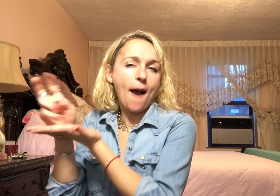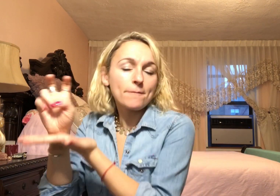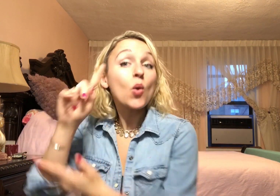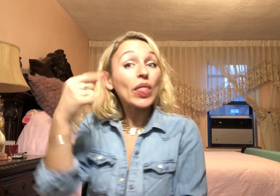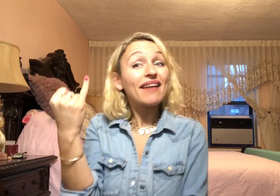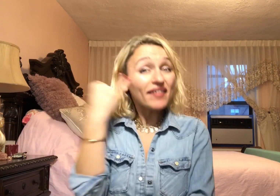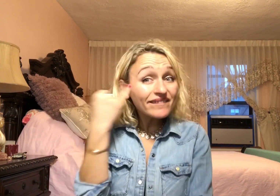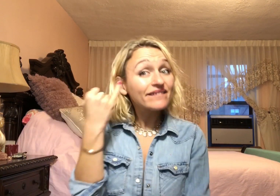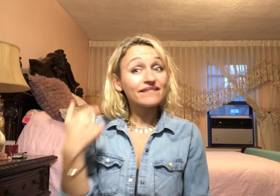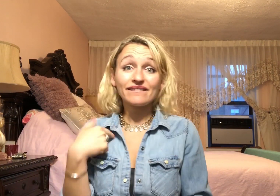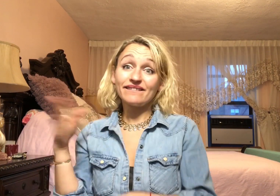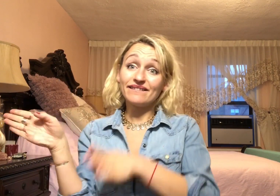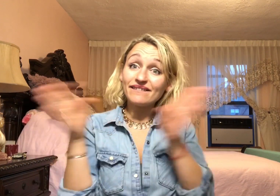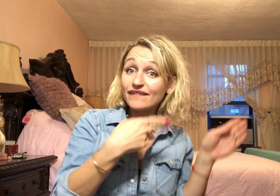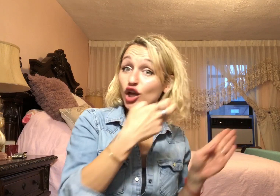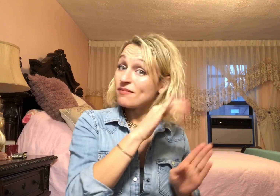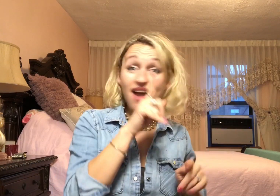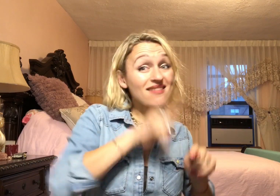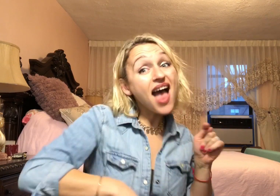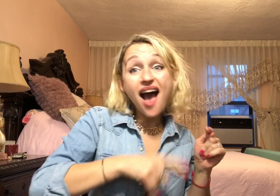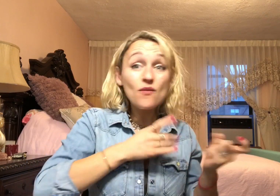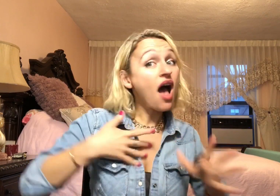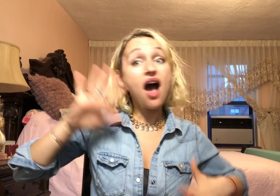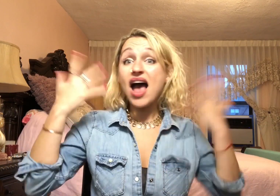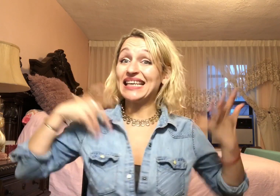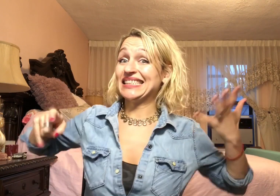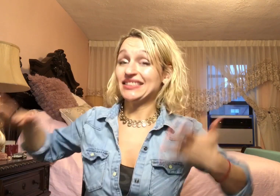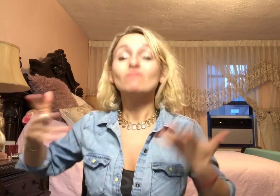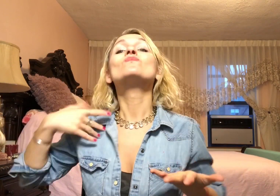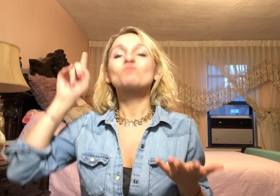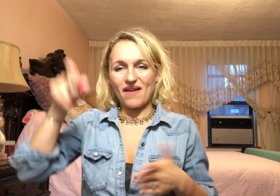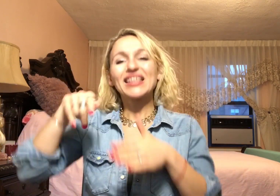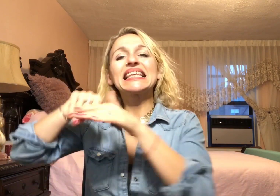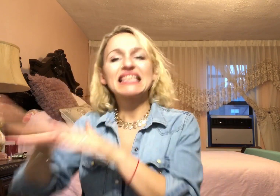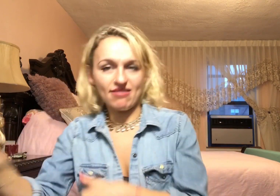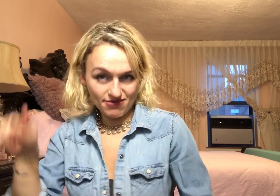rehab if the herbal supplements didn't help. I figured I would join if it didn't work.